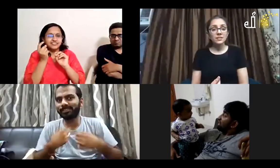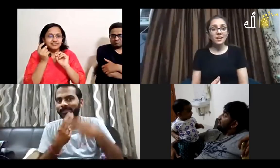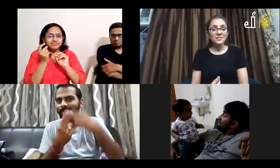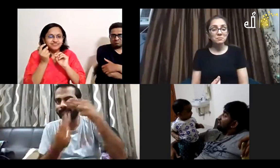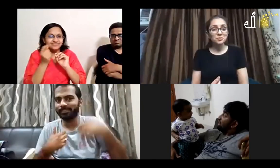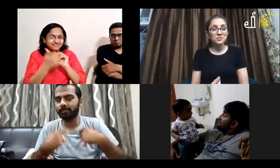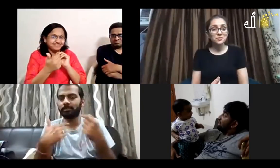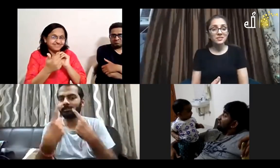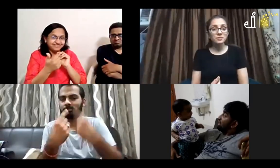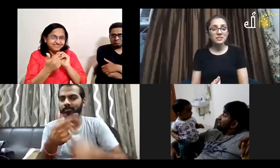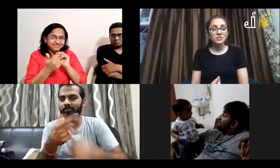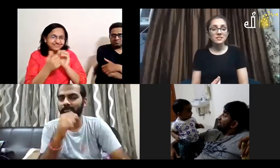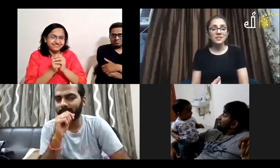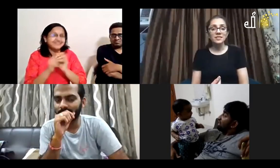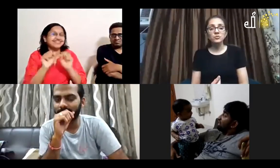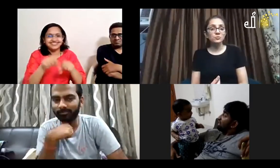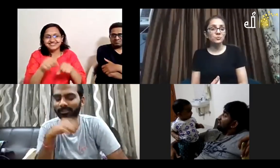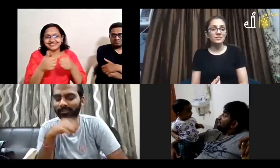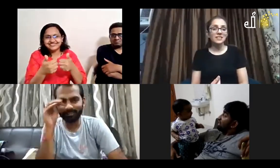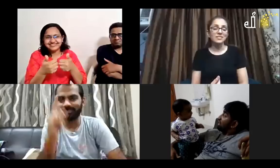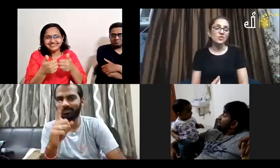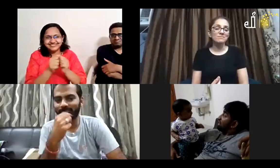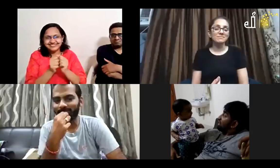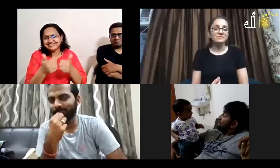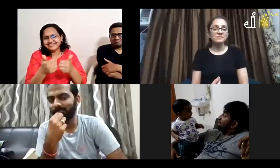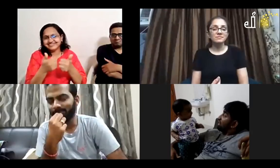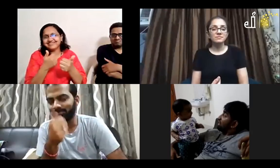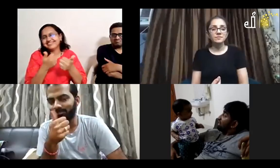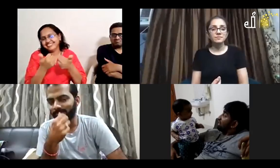yeah, yes, because your story is pretty interesting. I'll talk to you more. Yes, sure,